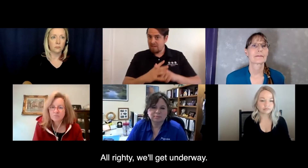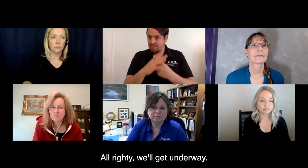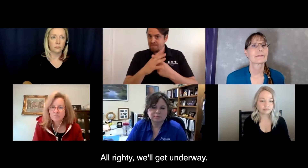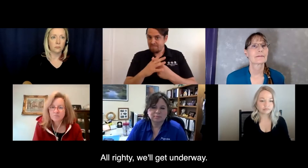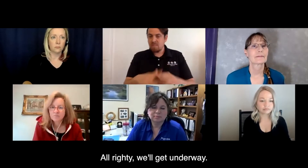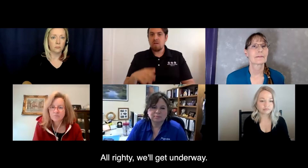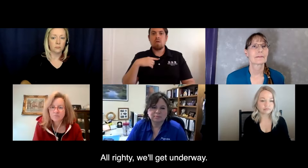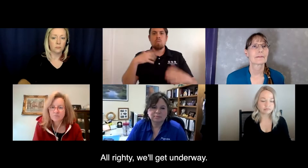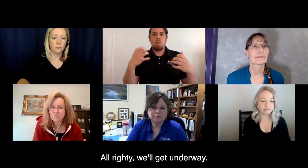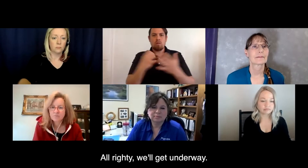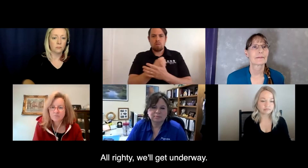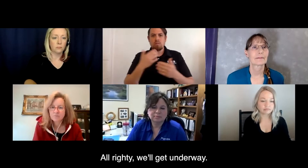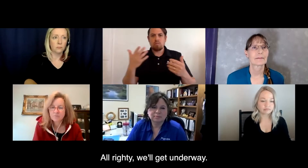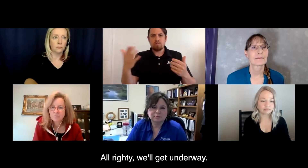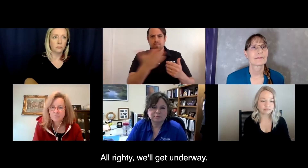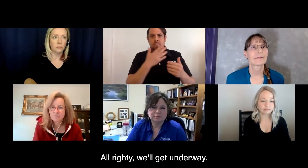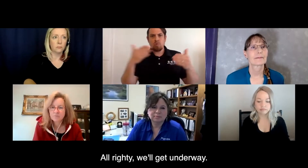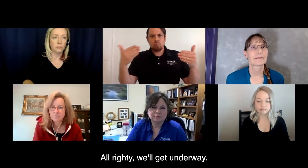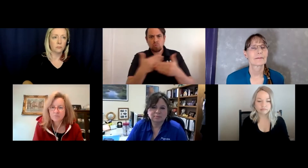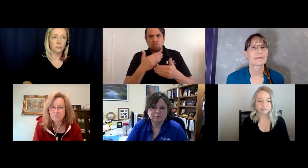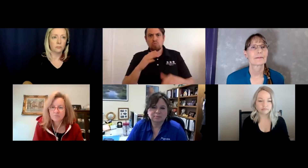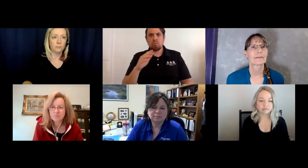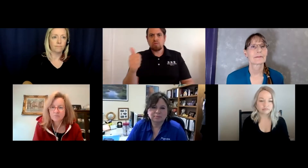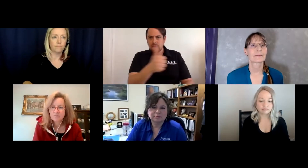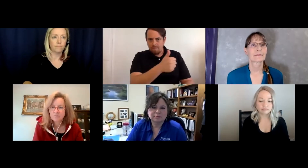All righty. We'll get underway.